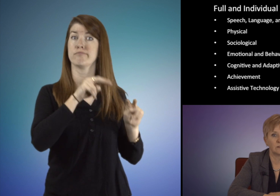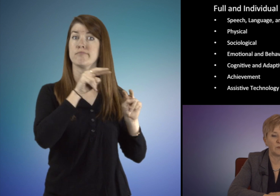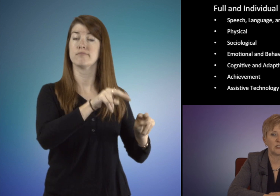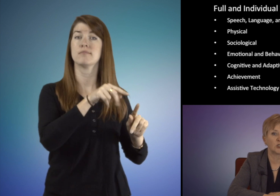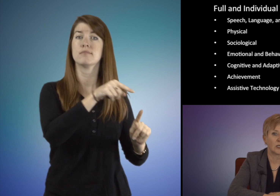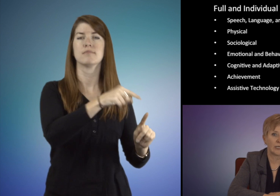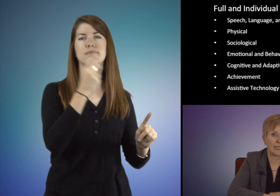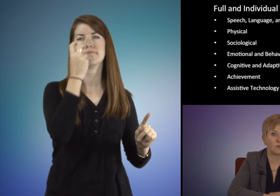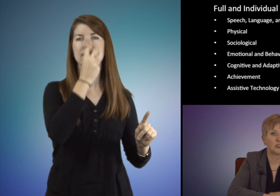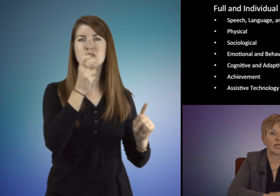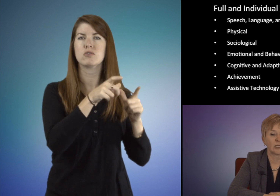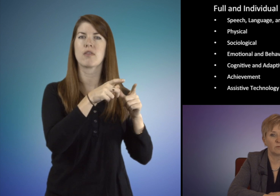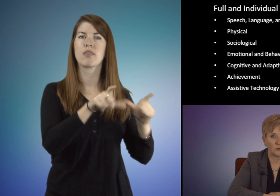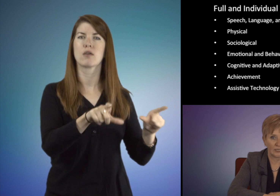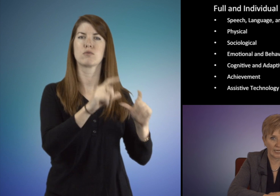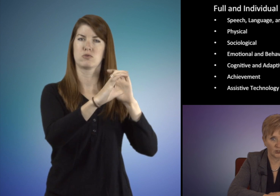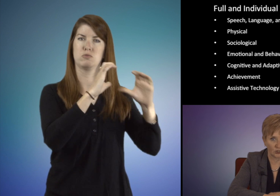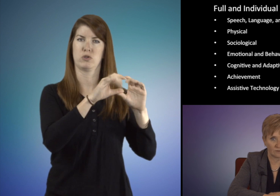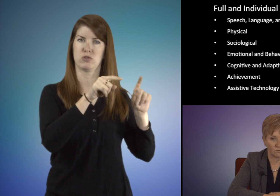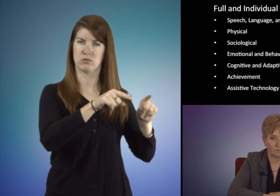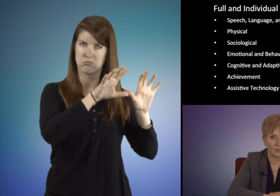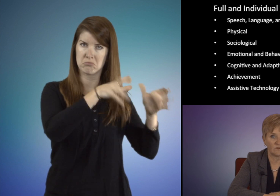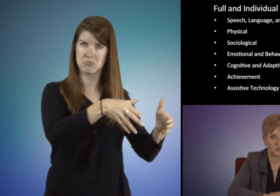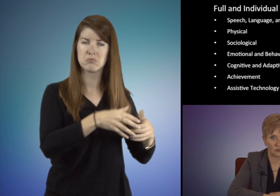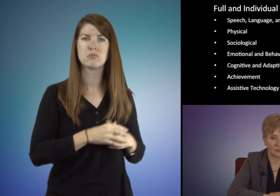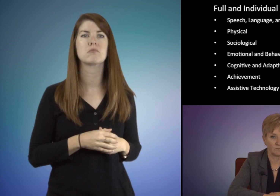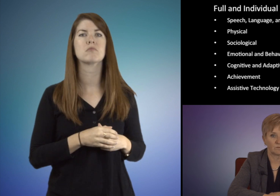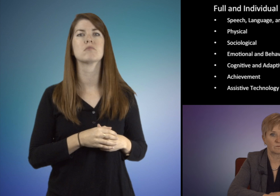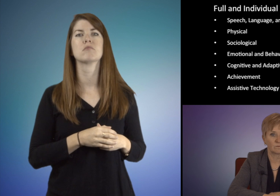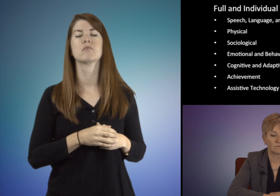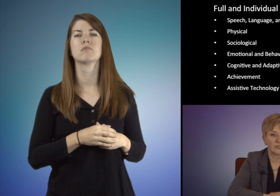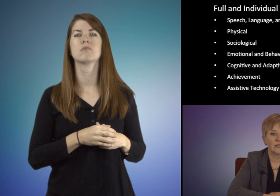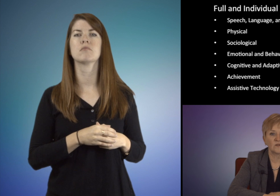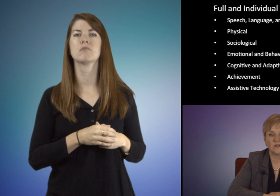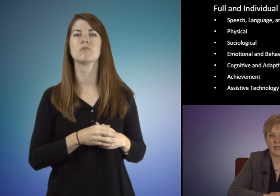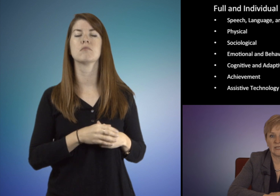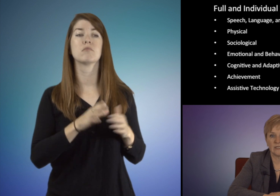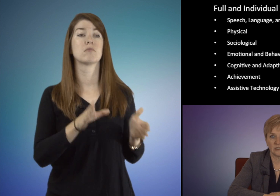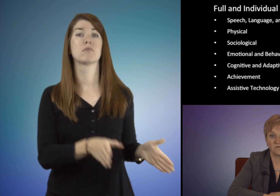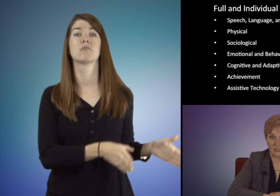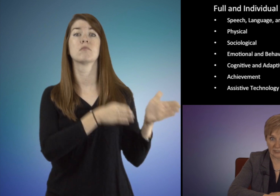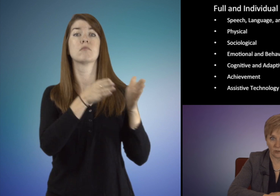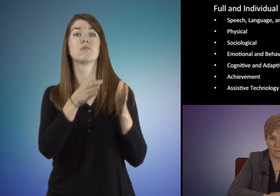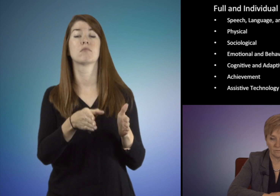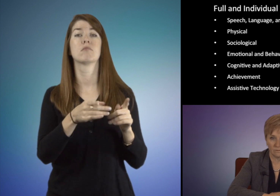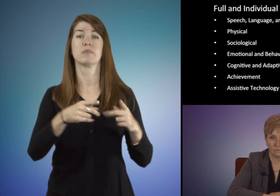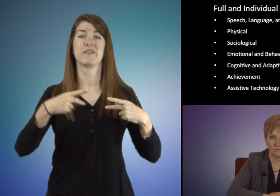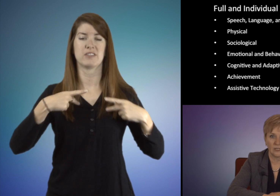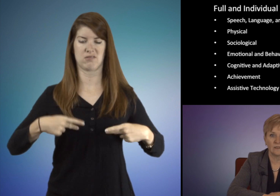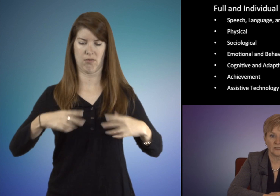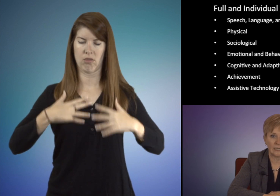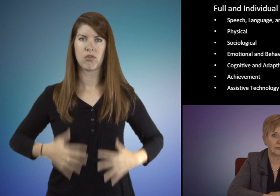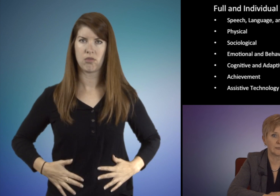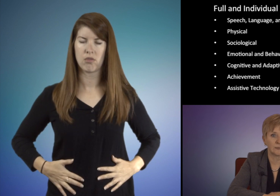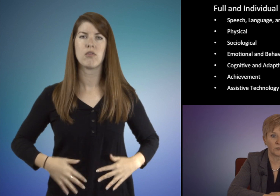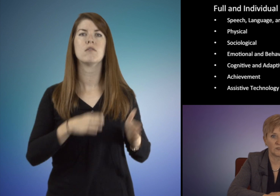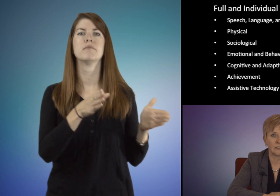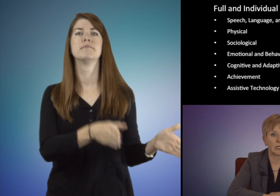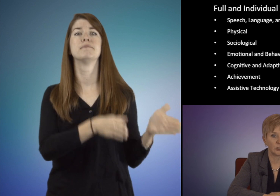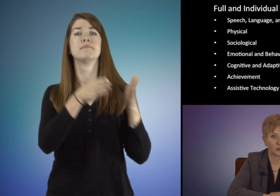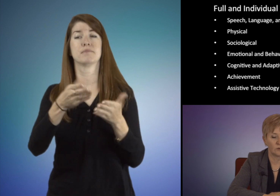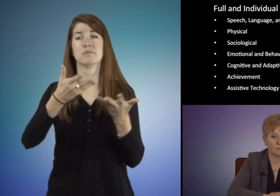is the speech, language, and communication of the student. The second is physical. The next